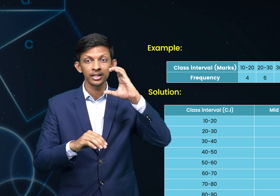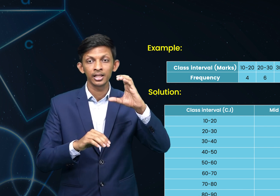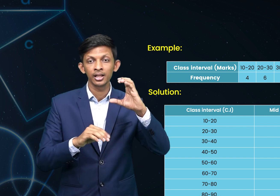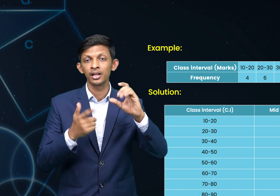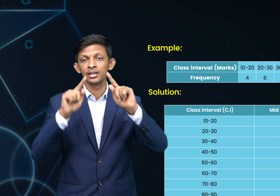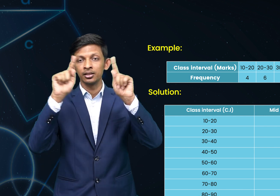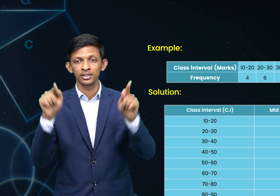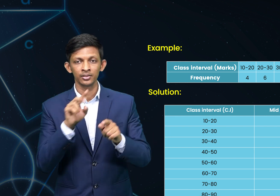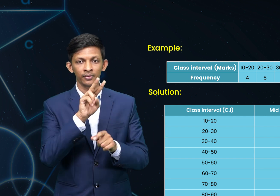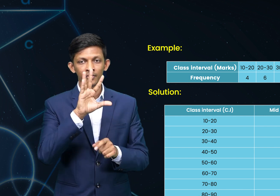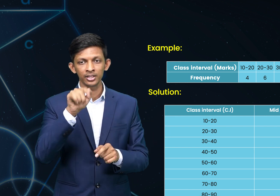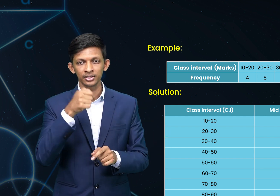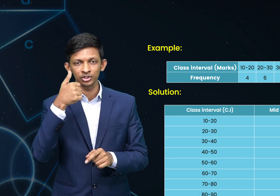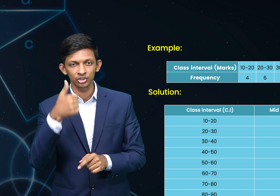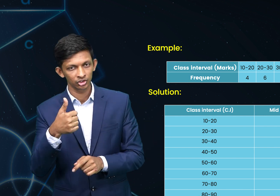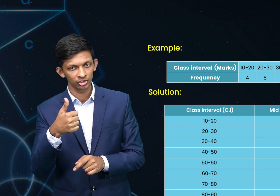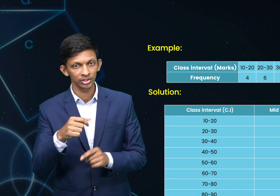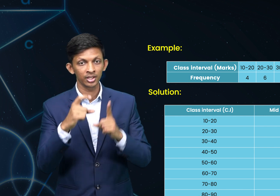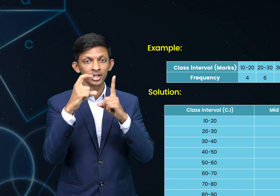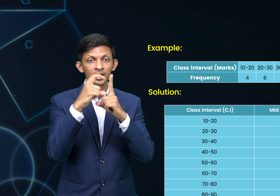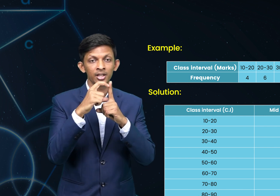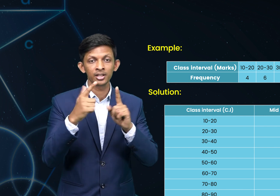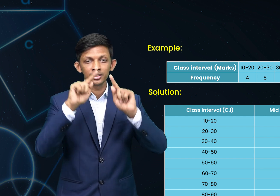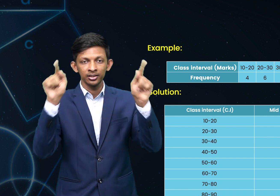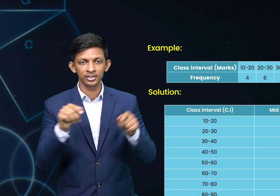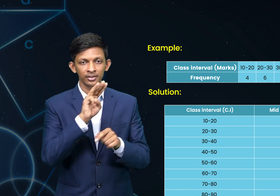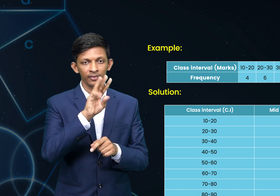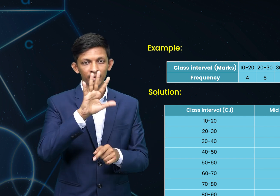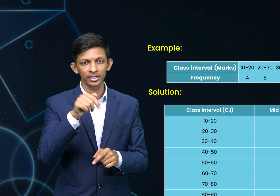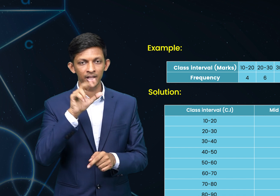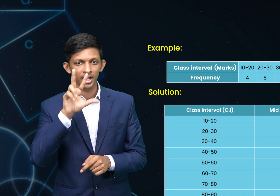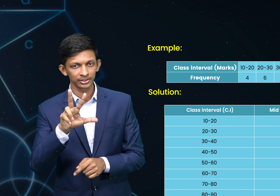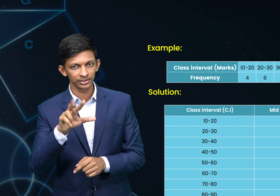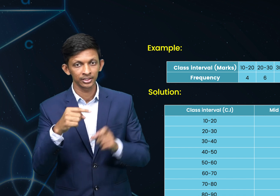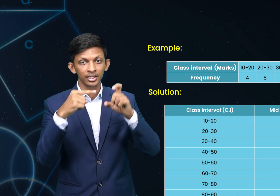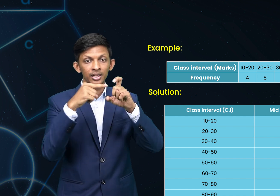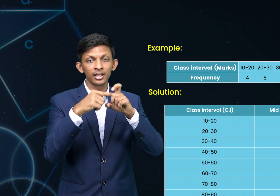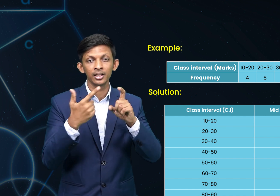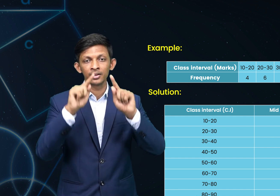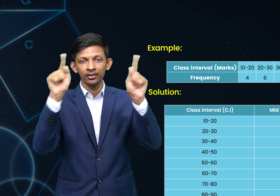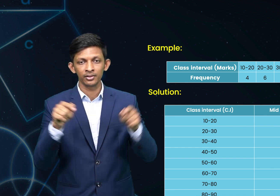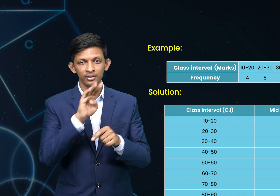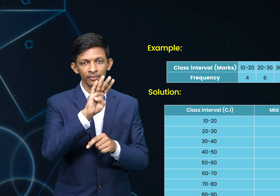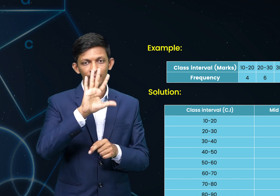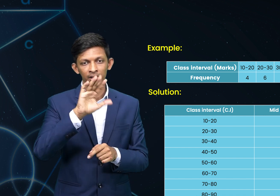C 25, 6, D 35, 8, E 45,